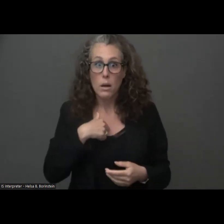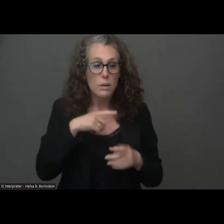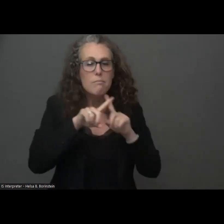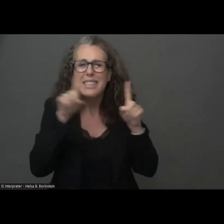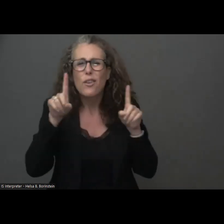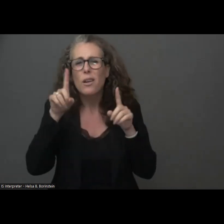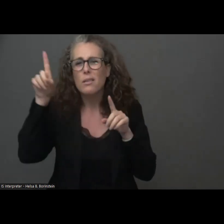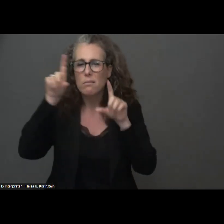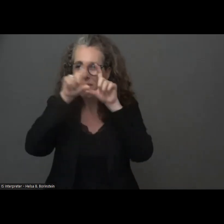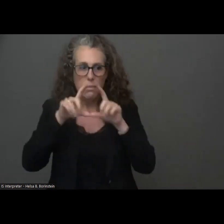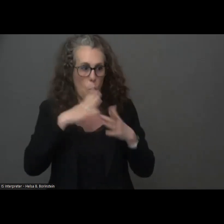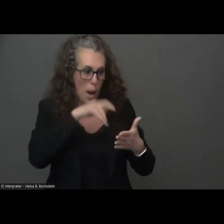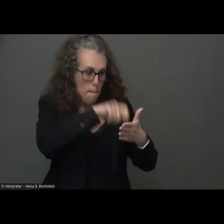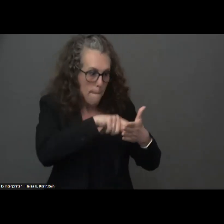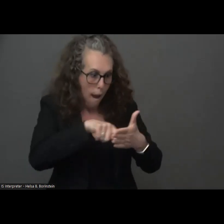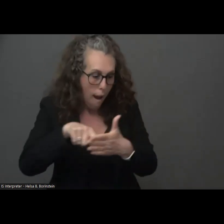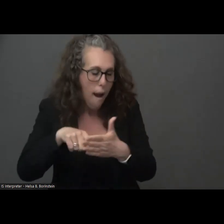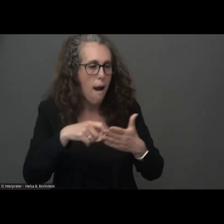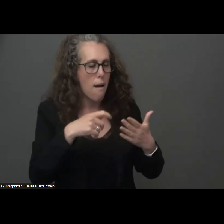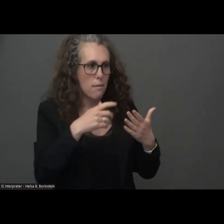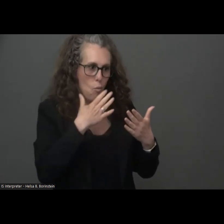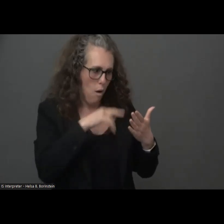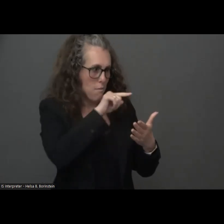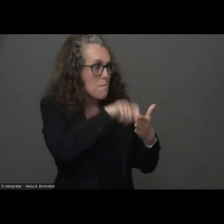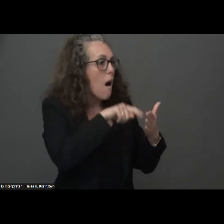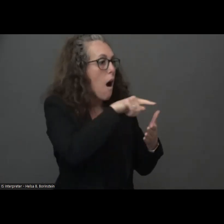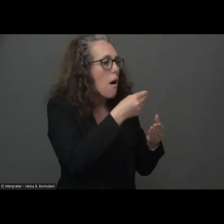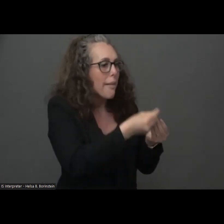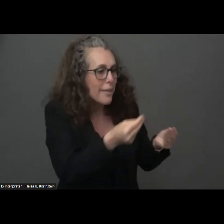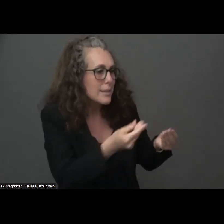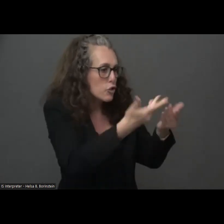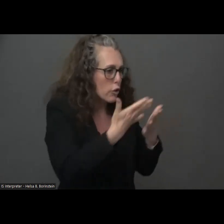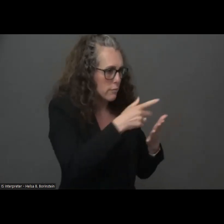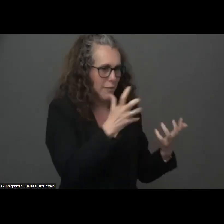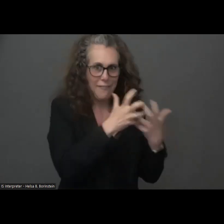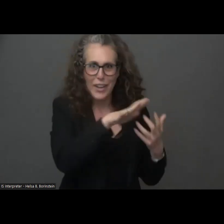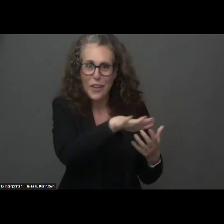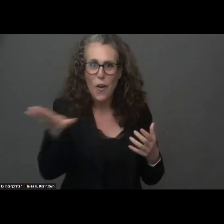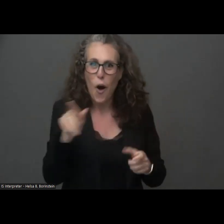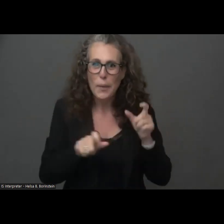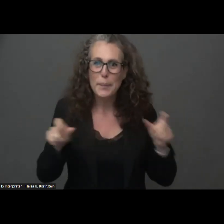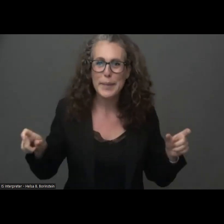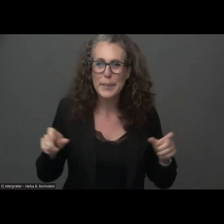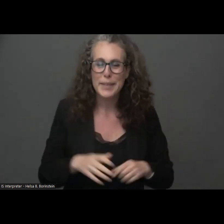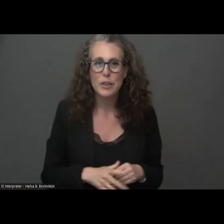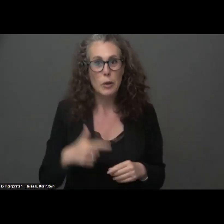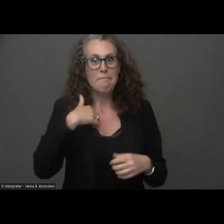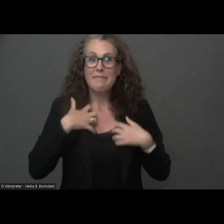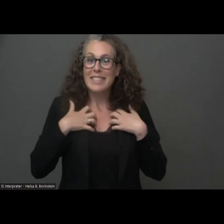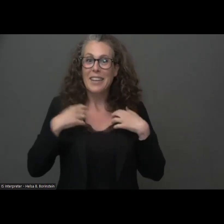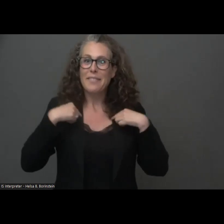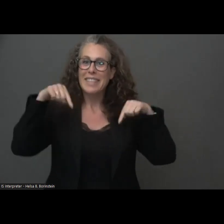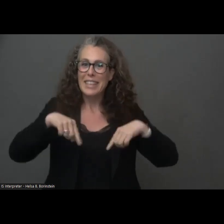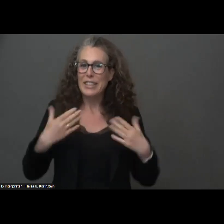several initiatives around that particular area. So we're excited to be in here today. I did want to mention just a little bit about the